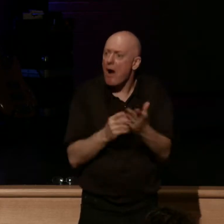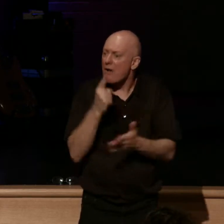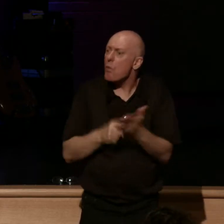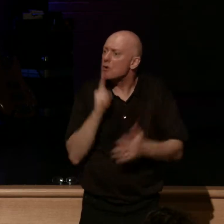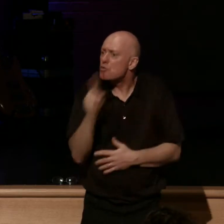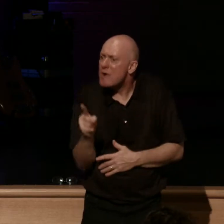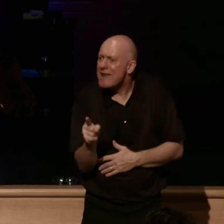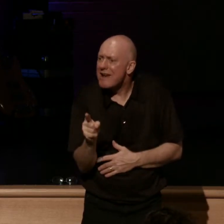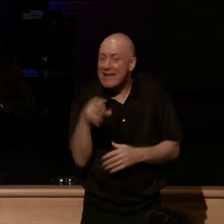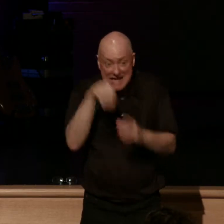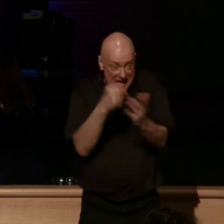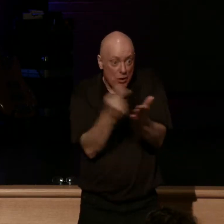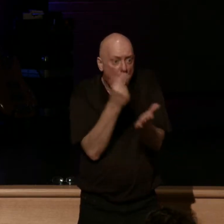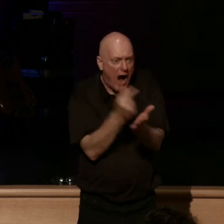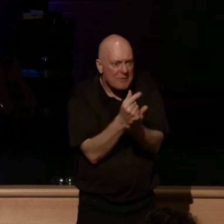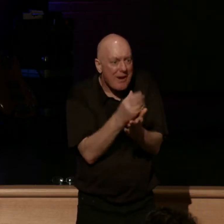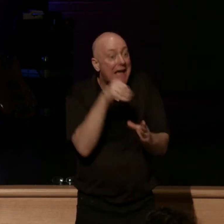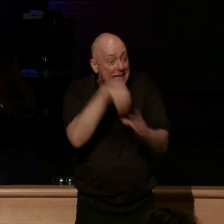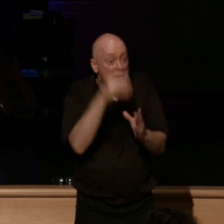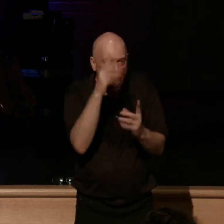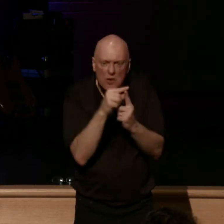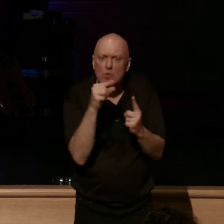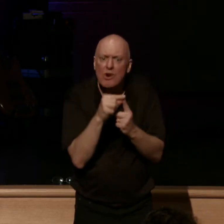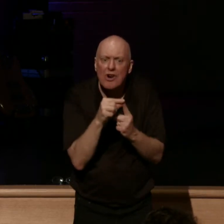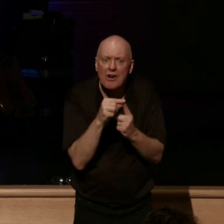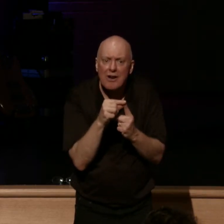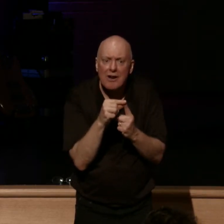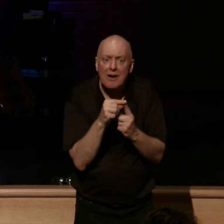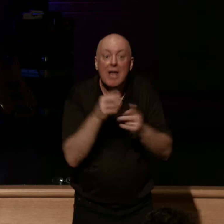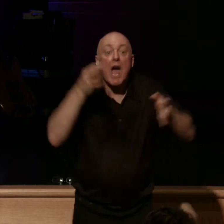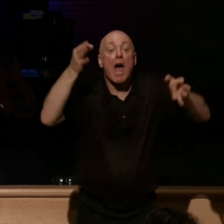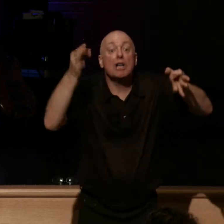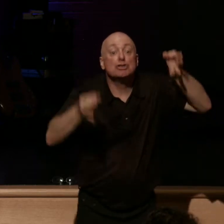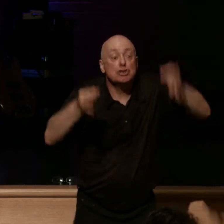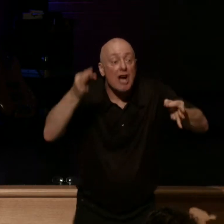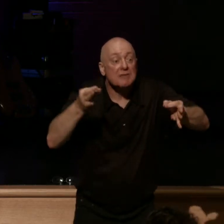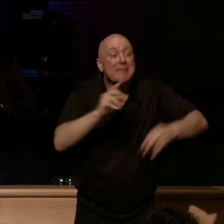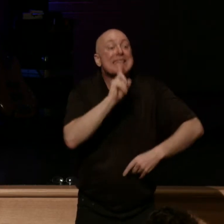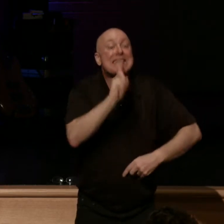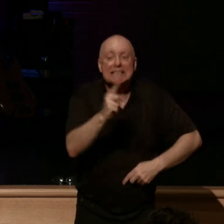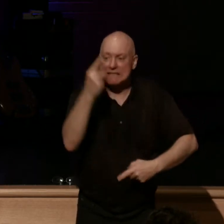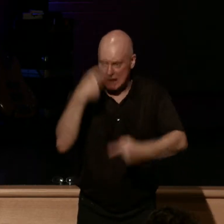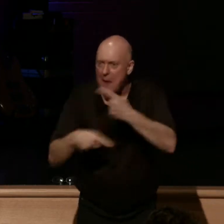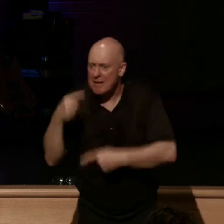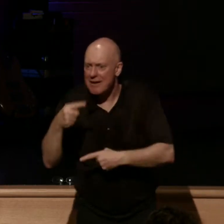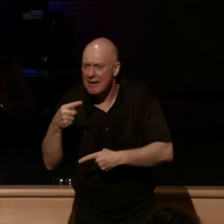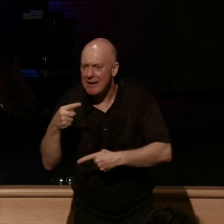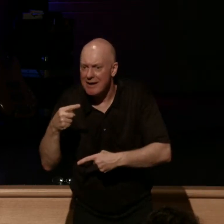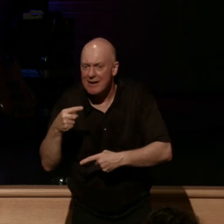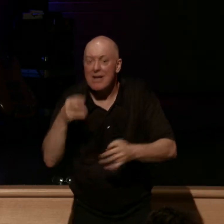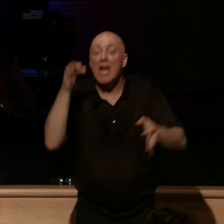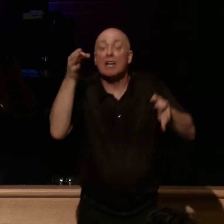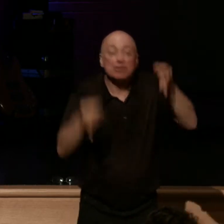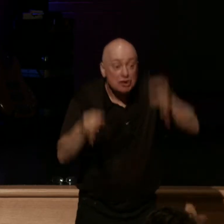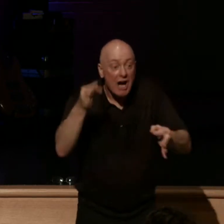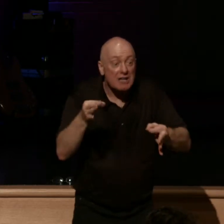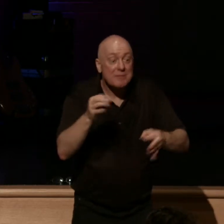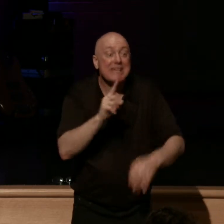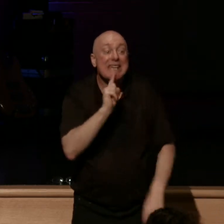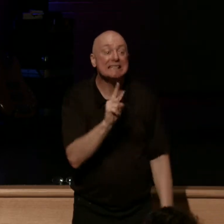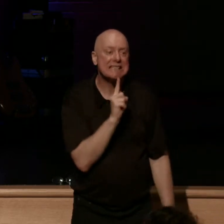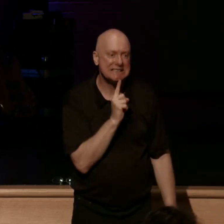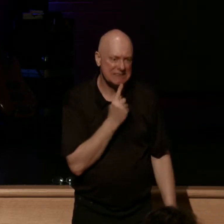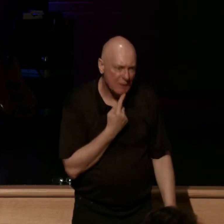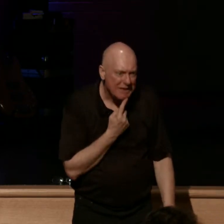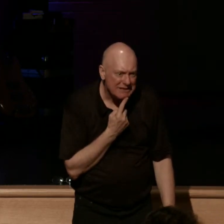real in the gospel and in God's word is judgment is coming. And judgment is